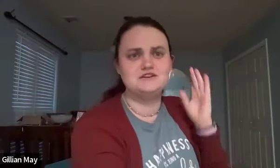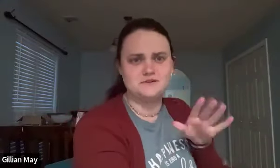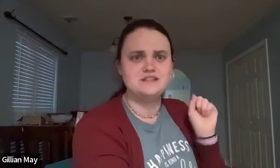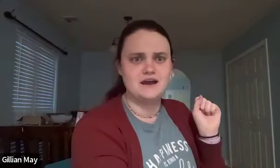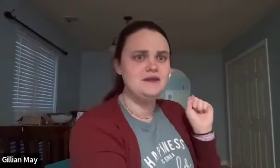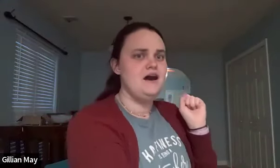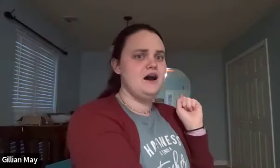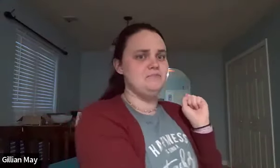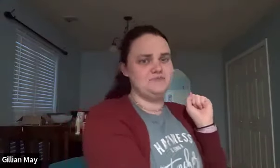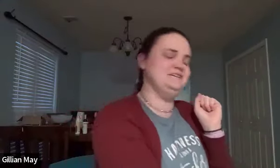first time.